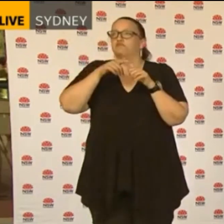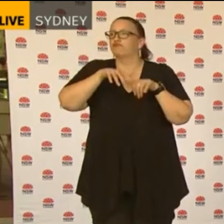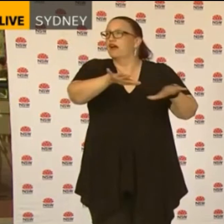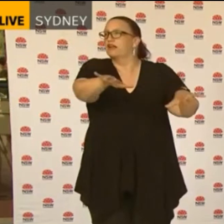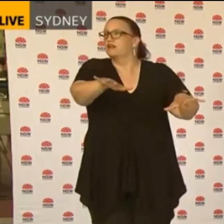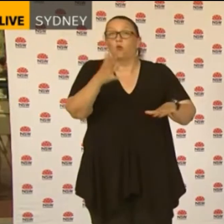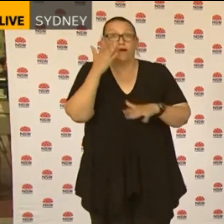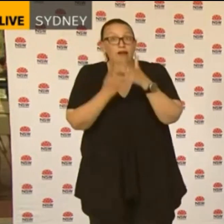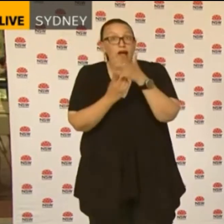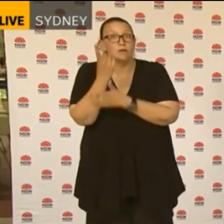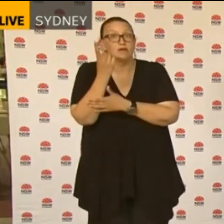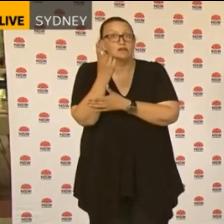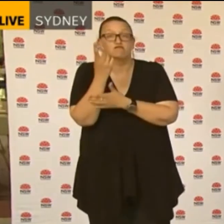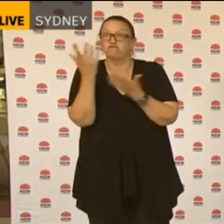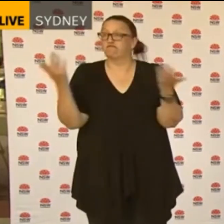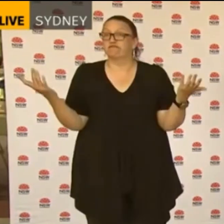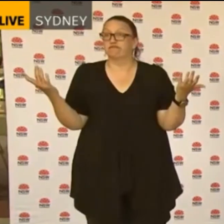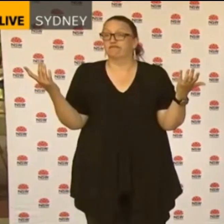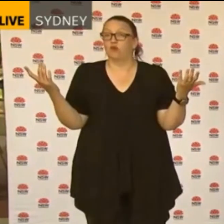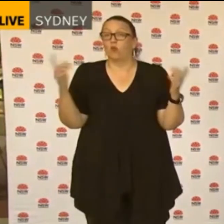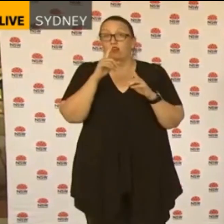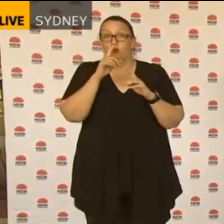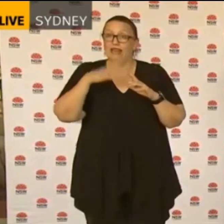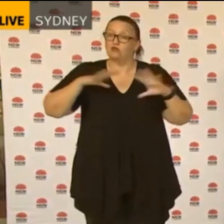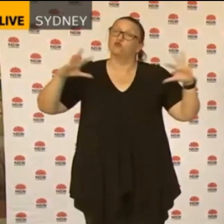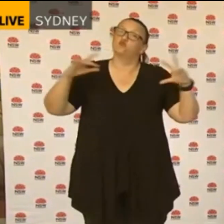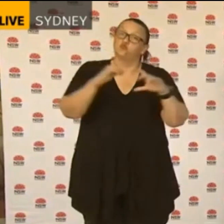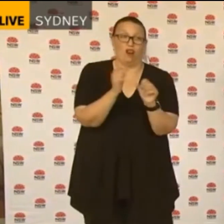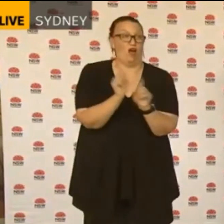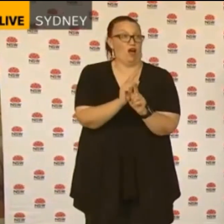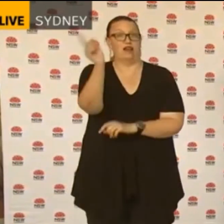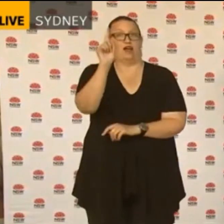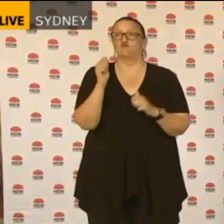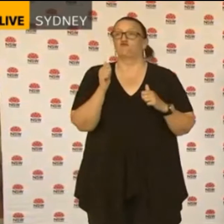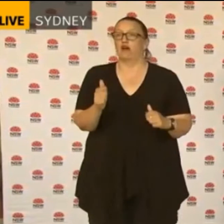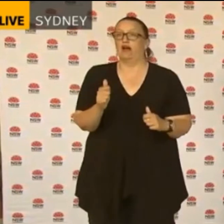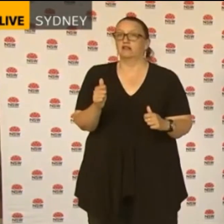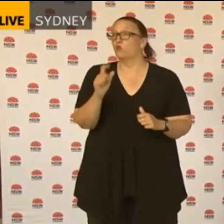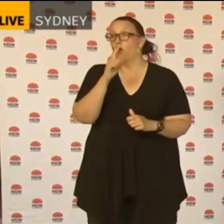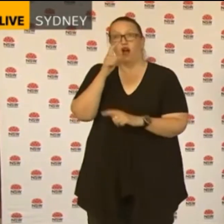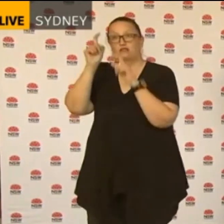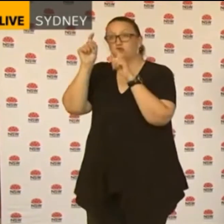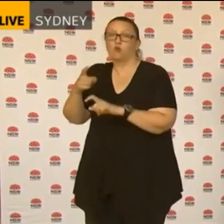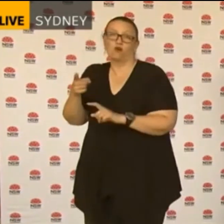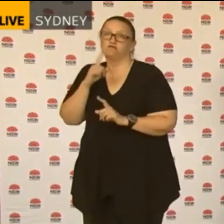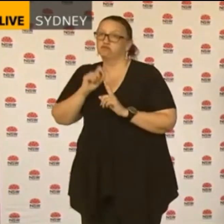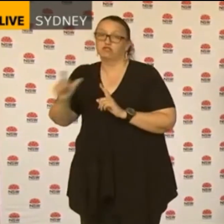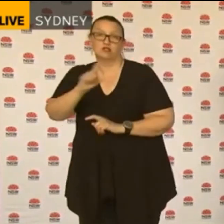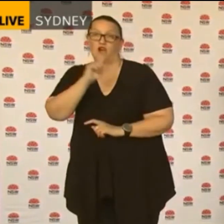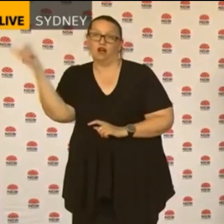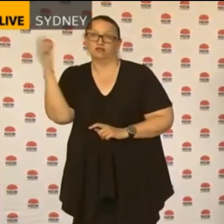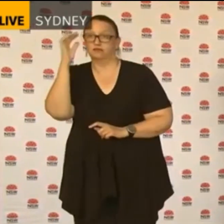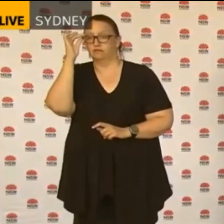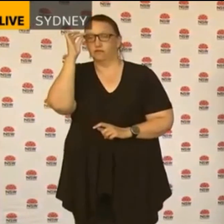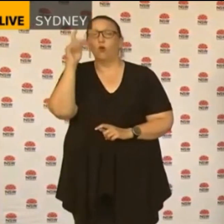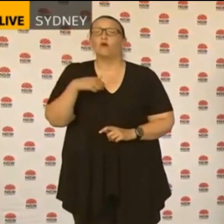we need to think about is we don't know how long this pandemic's going to last. We know the vaccine will start to be rolled out later this year, but we